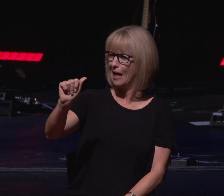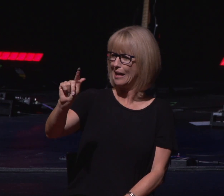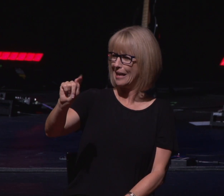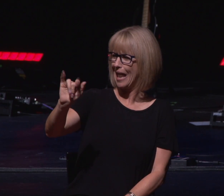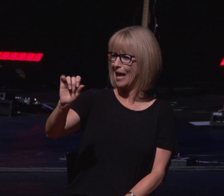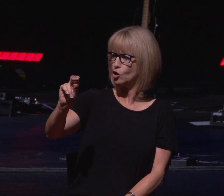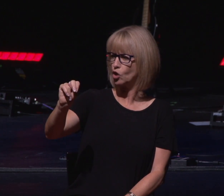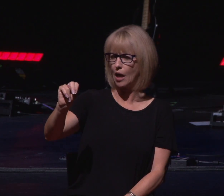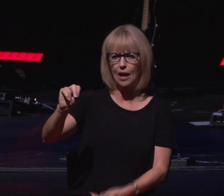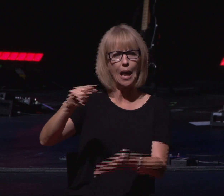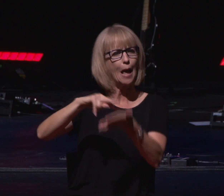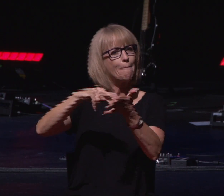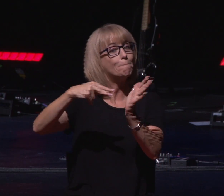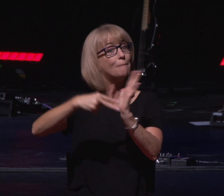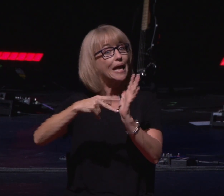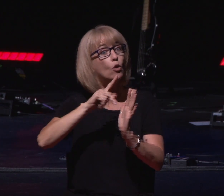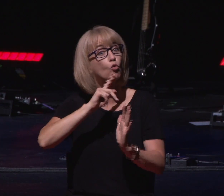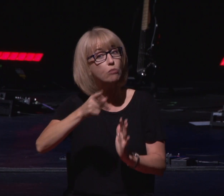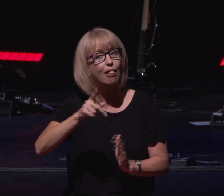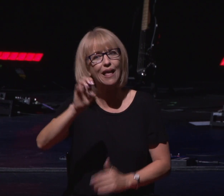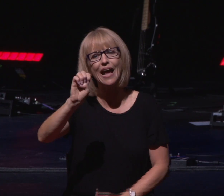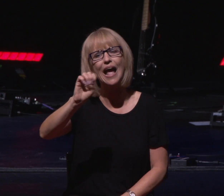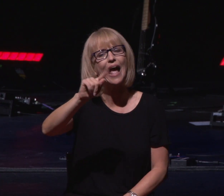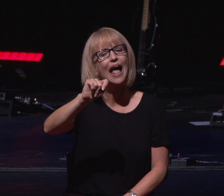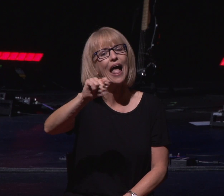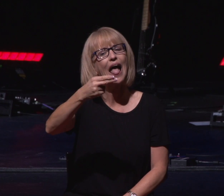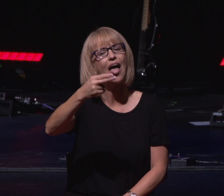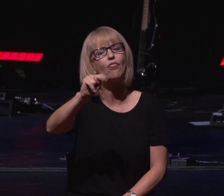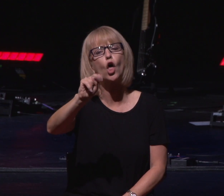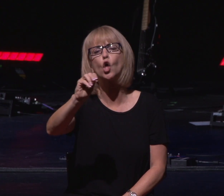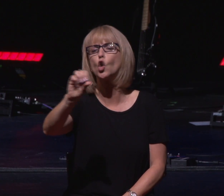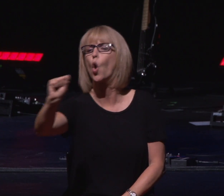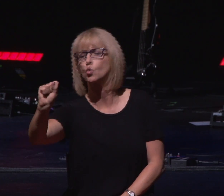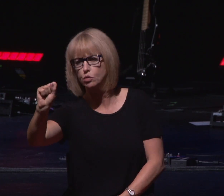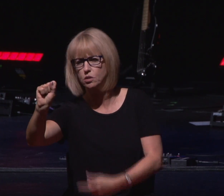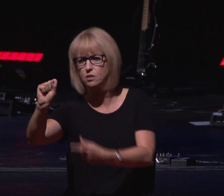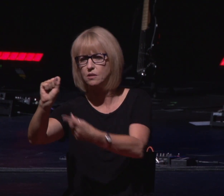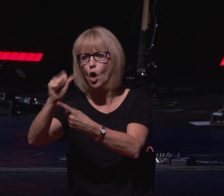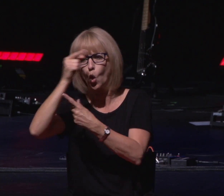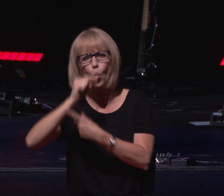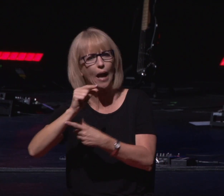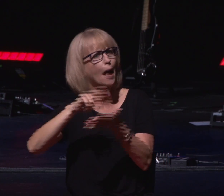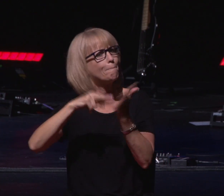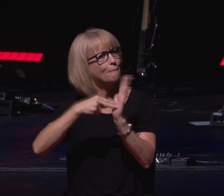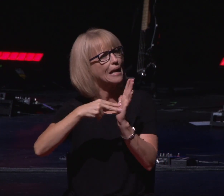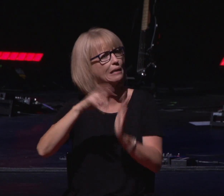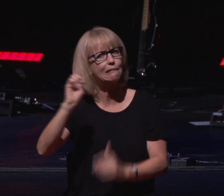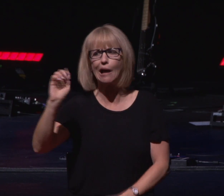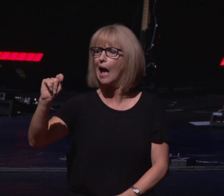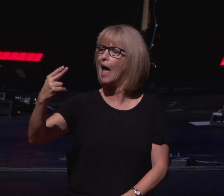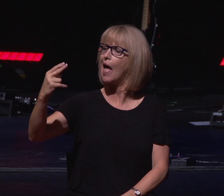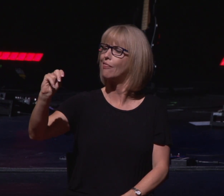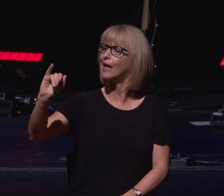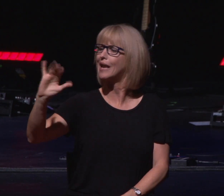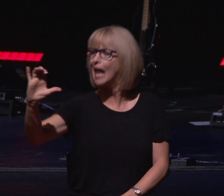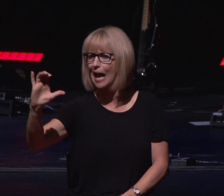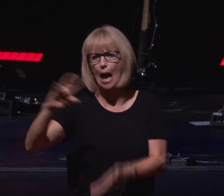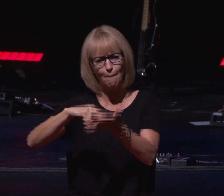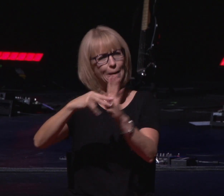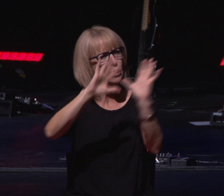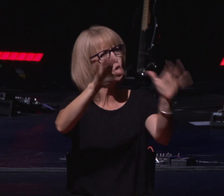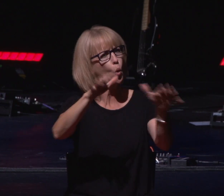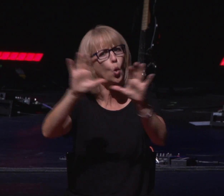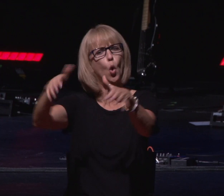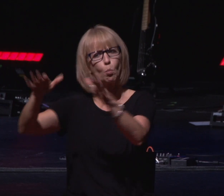is actually the word ethnos. The word is ethnos, from that we get the word ethnic, and it means a word about groups of